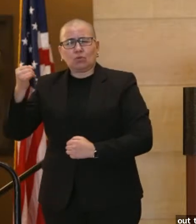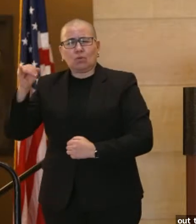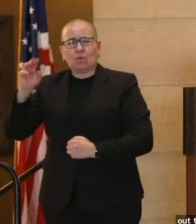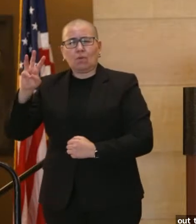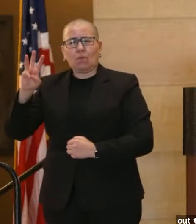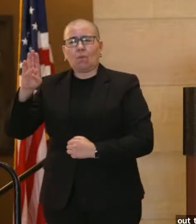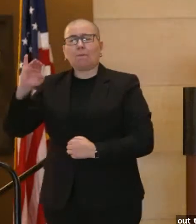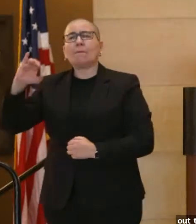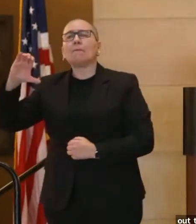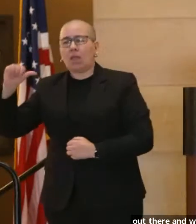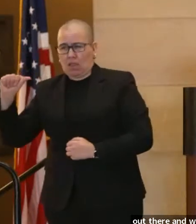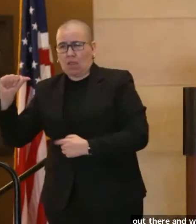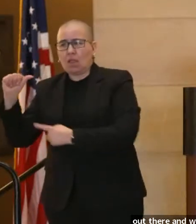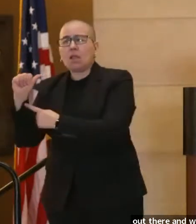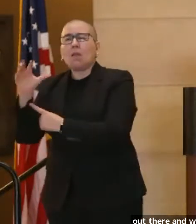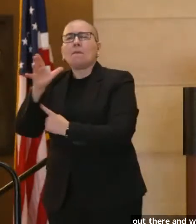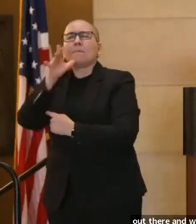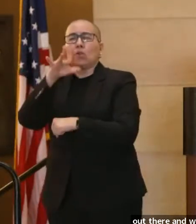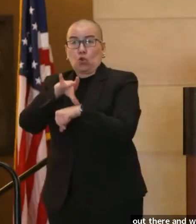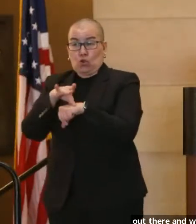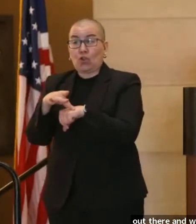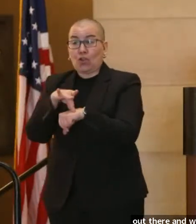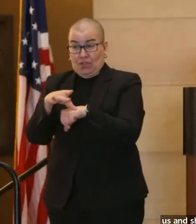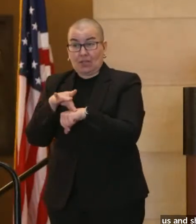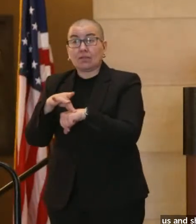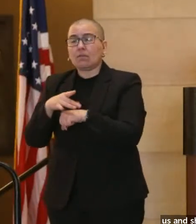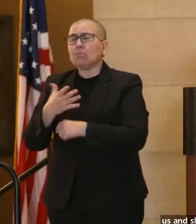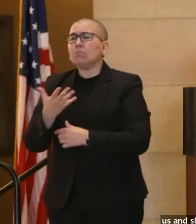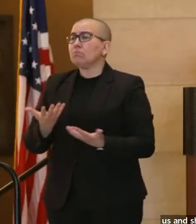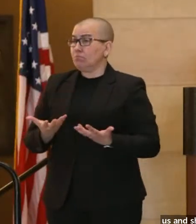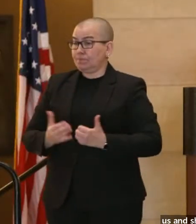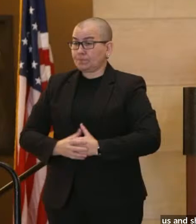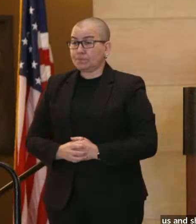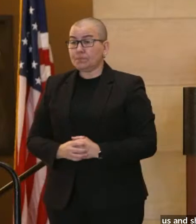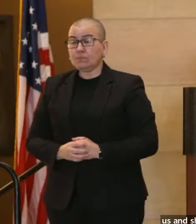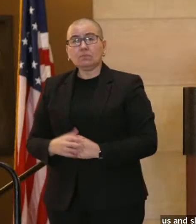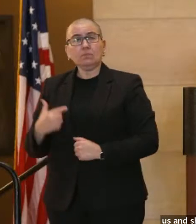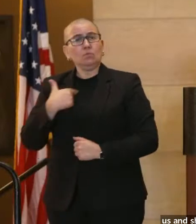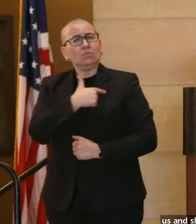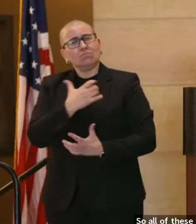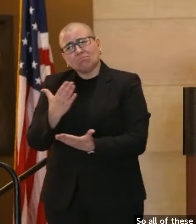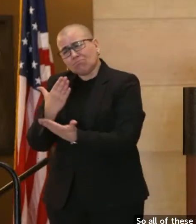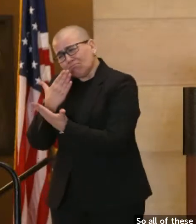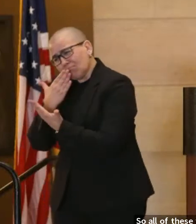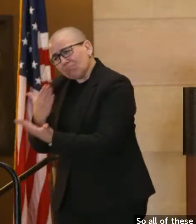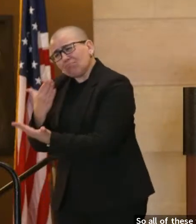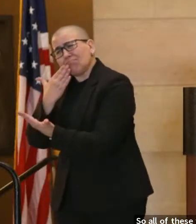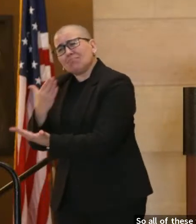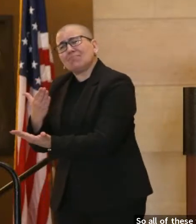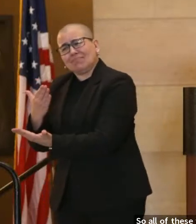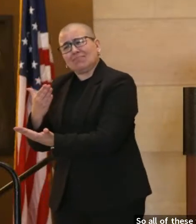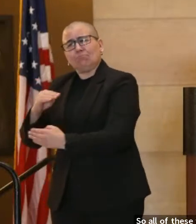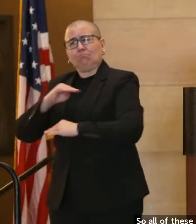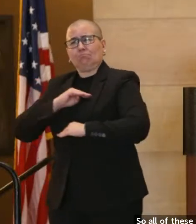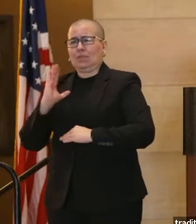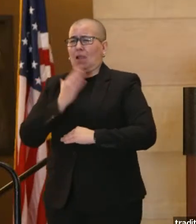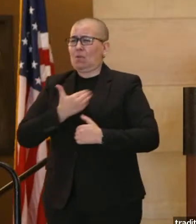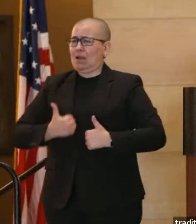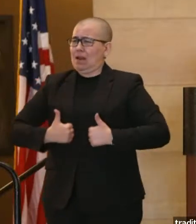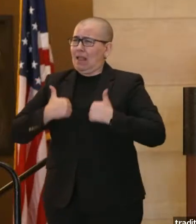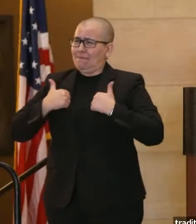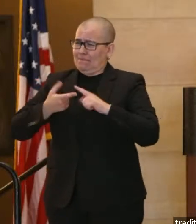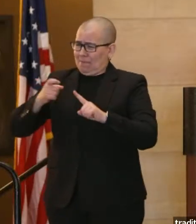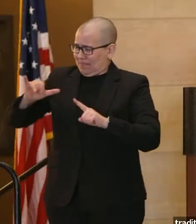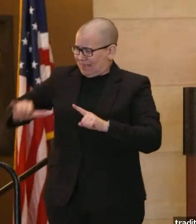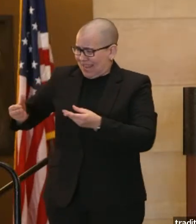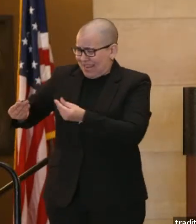her healing energies. So all of these things, you know, our sustenance, you know, our traditional sustenance is from this land. And